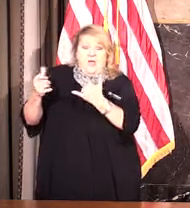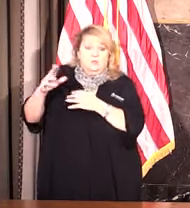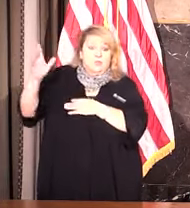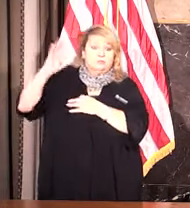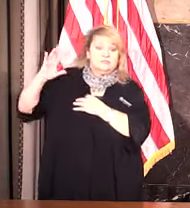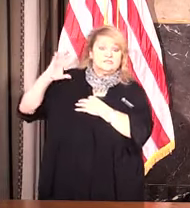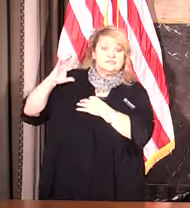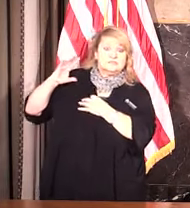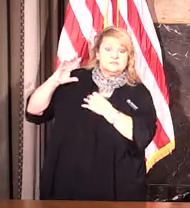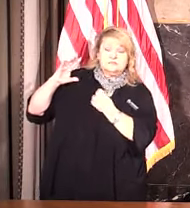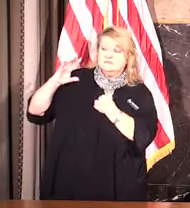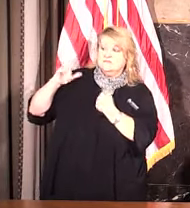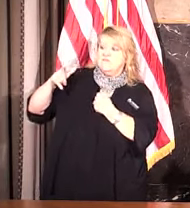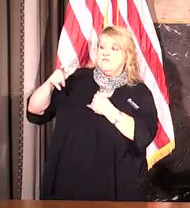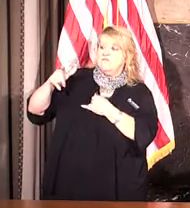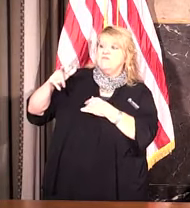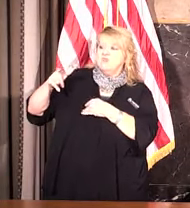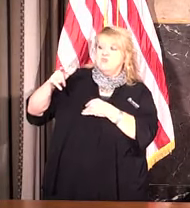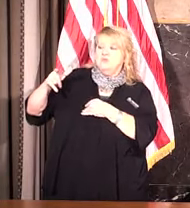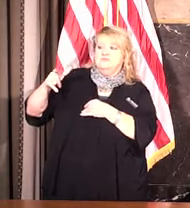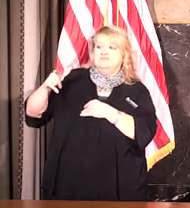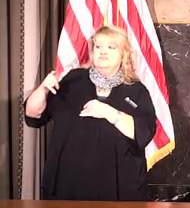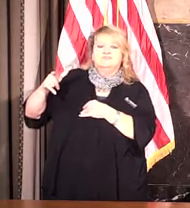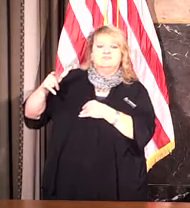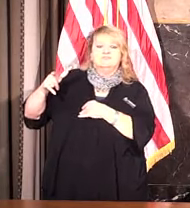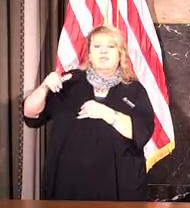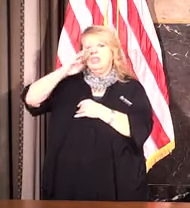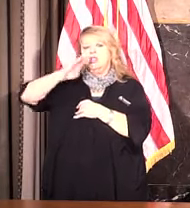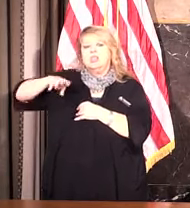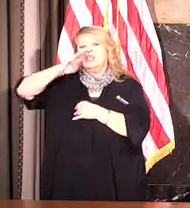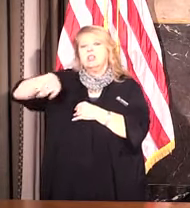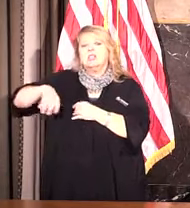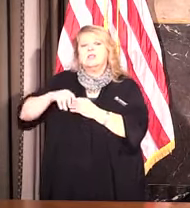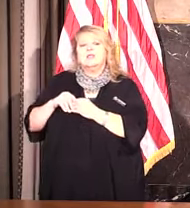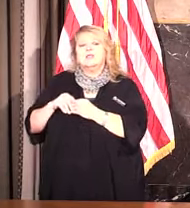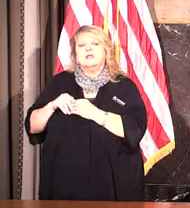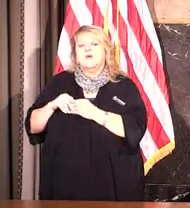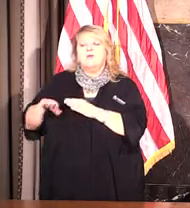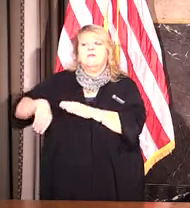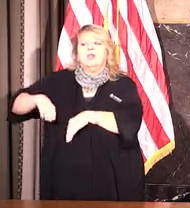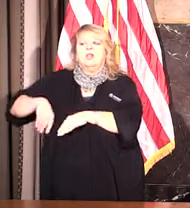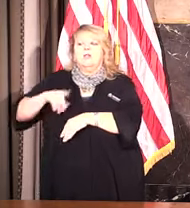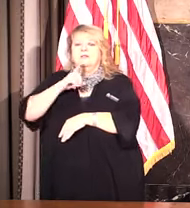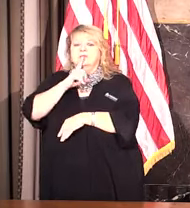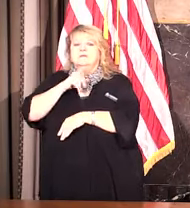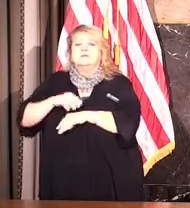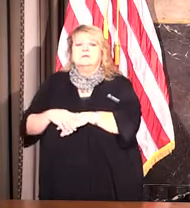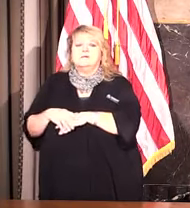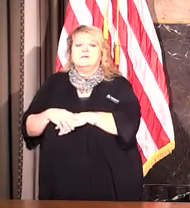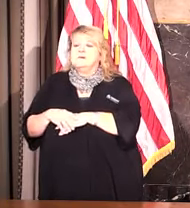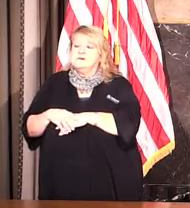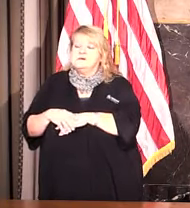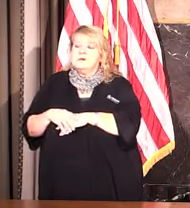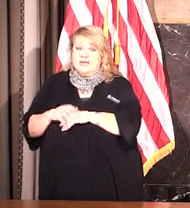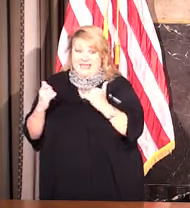LSU played the type of role that I just talked about being something that is just